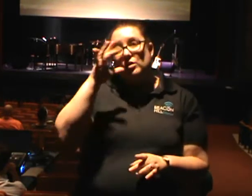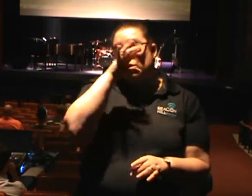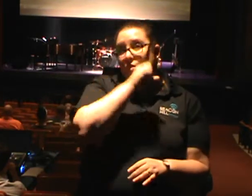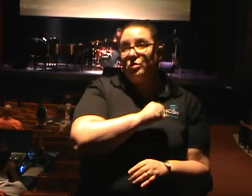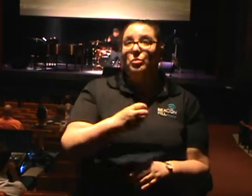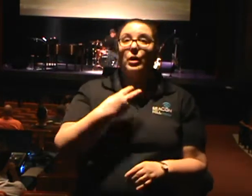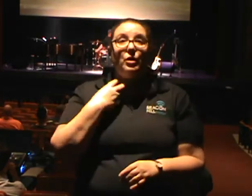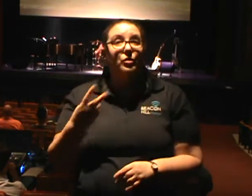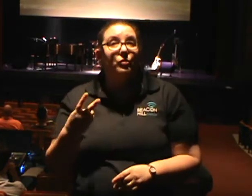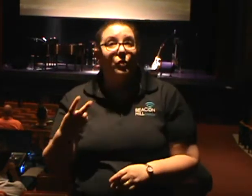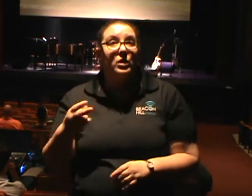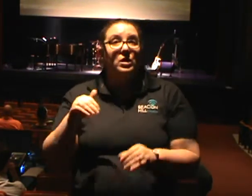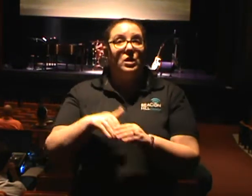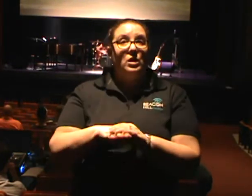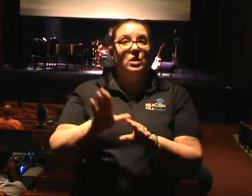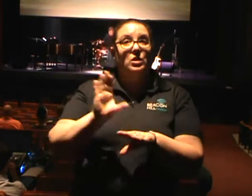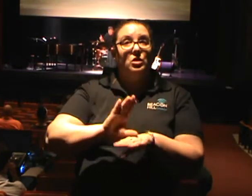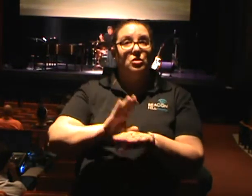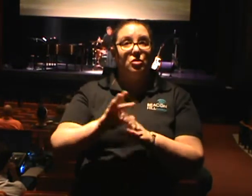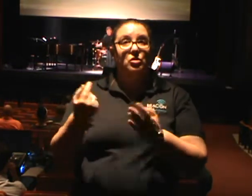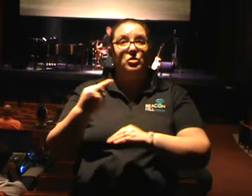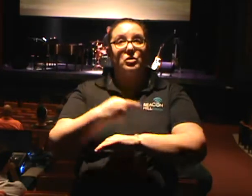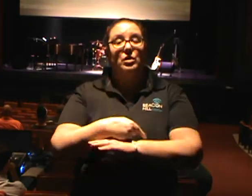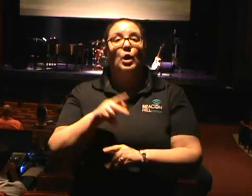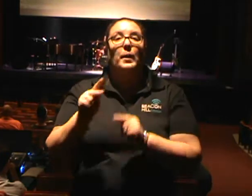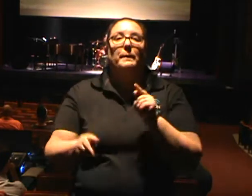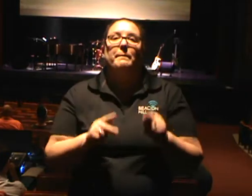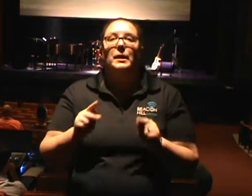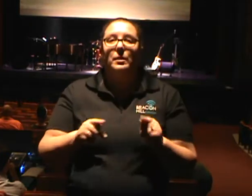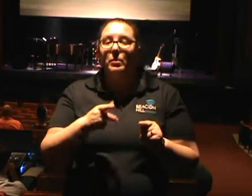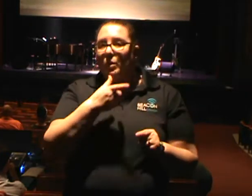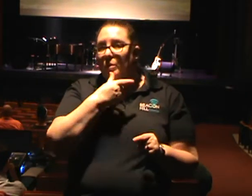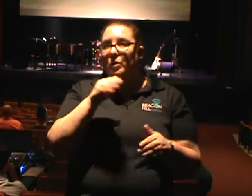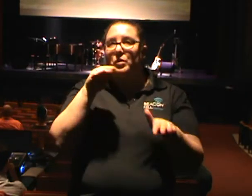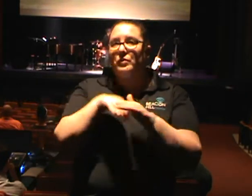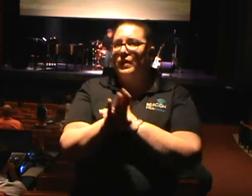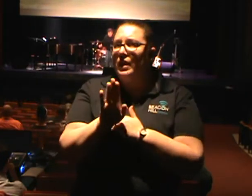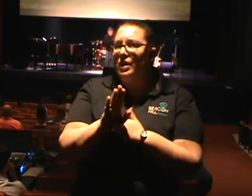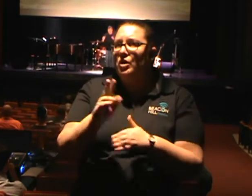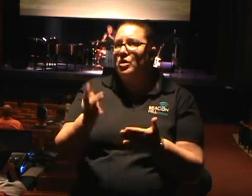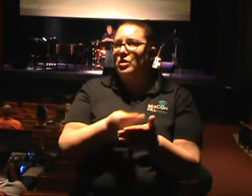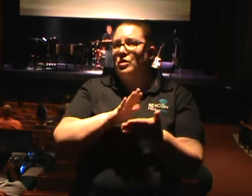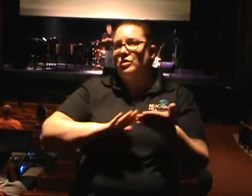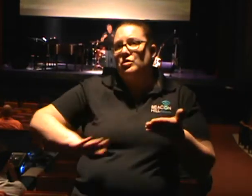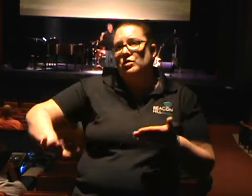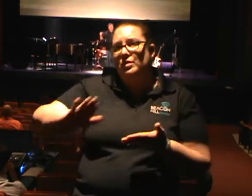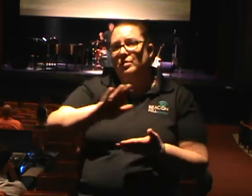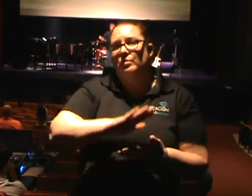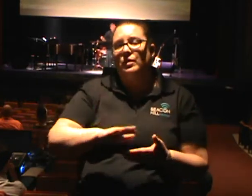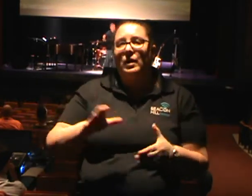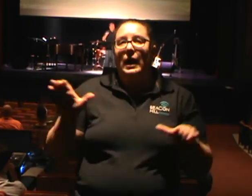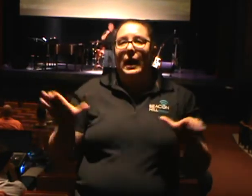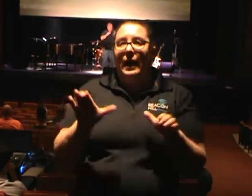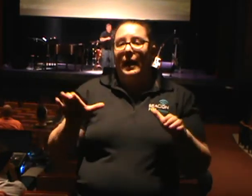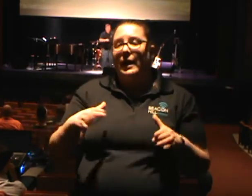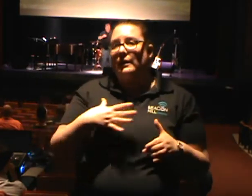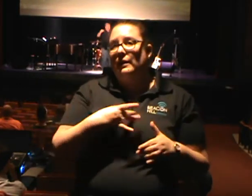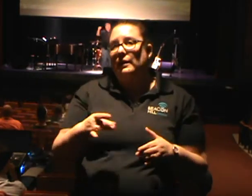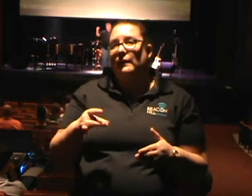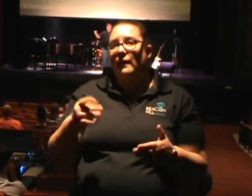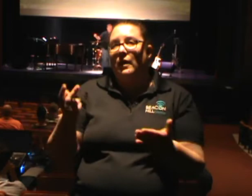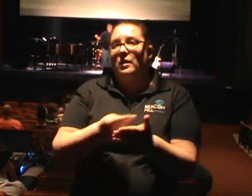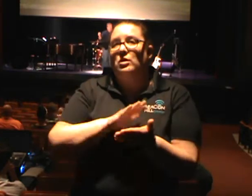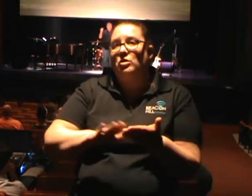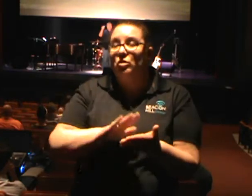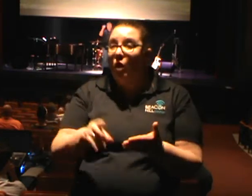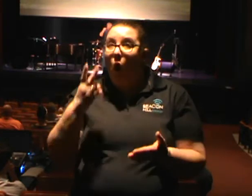strange voices in the church today. There are people who have entered the sheepfold that are acting like sheep, that look